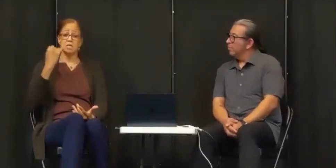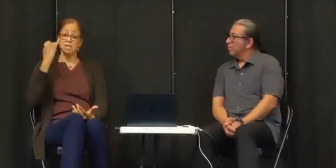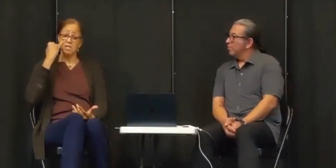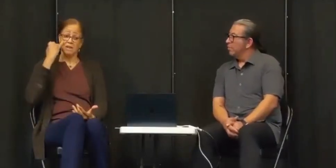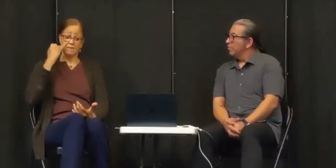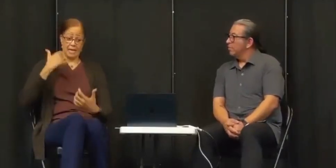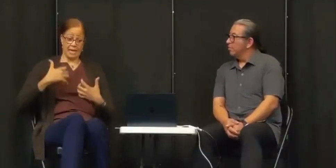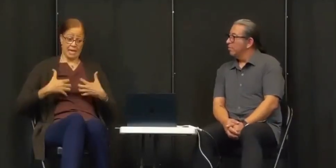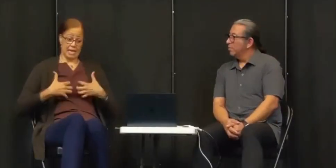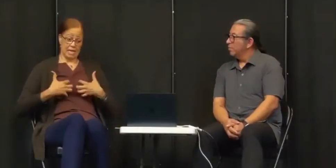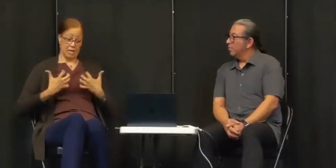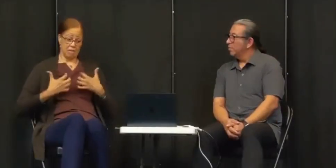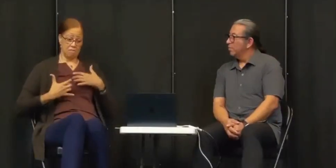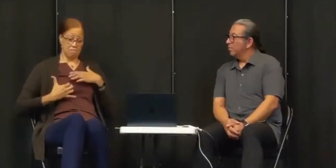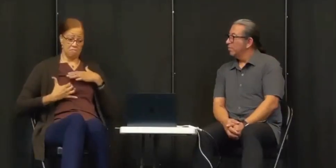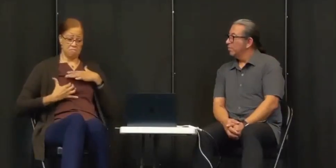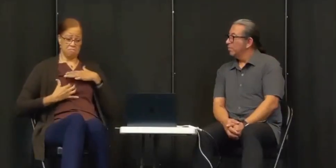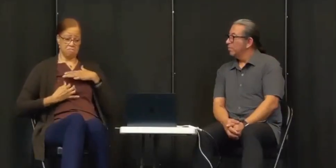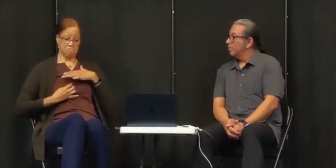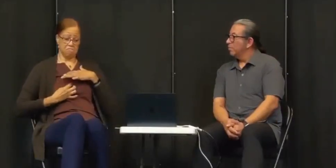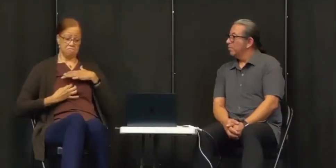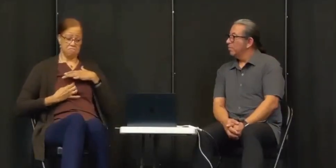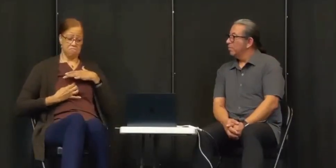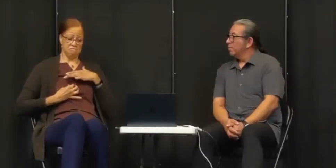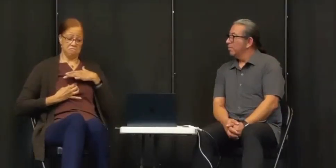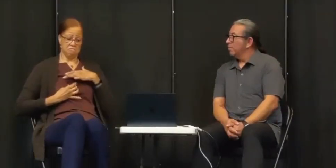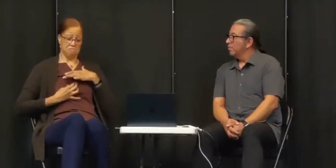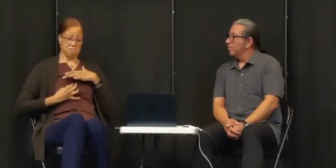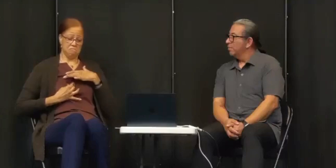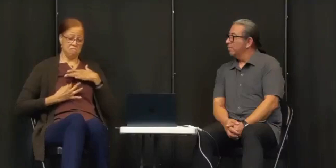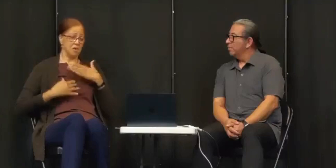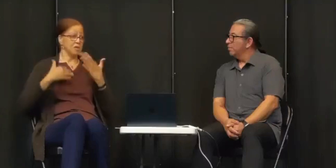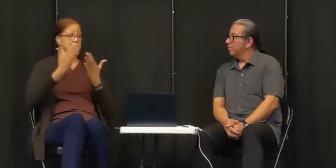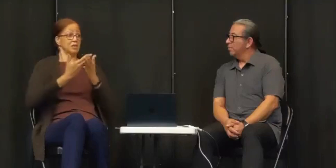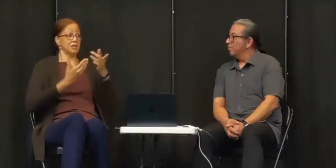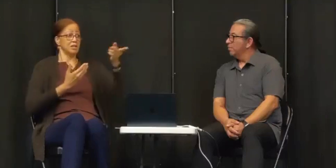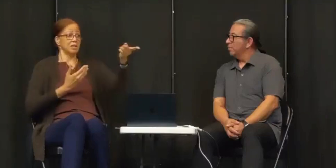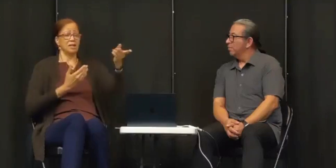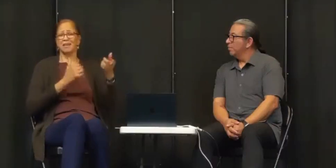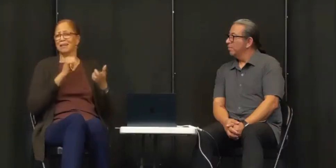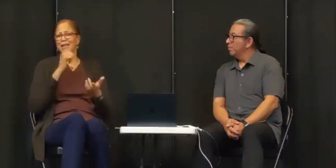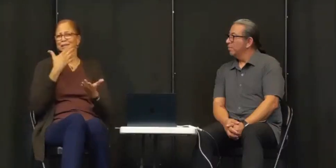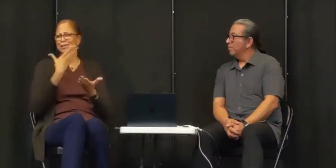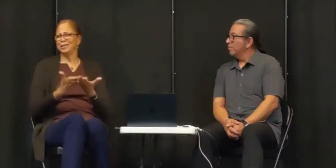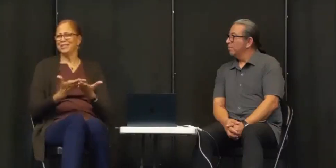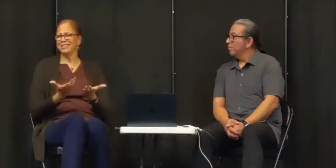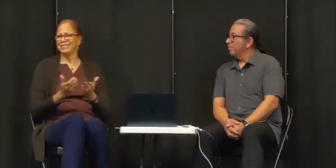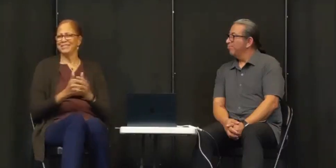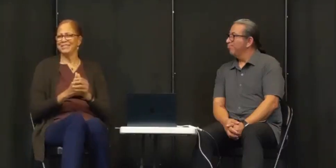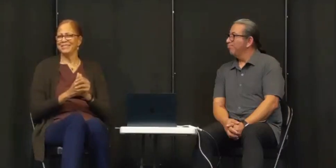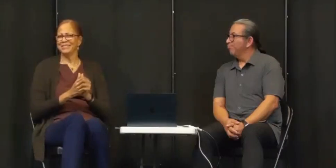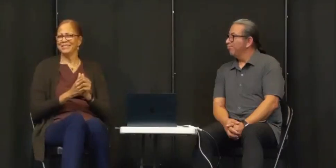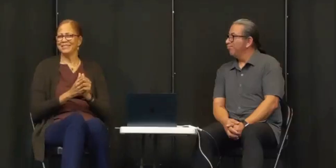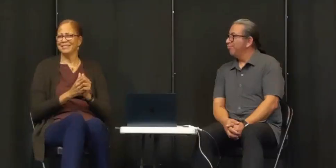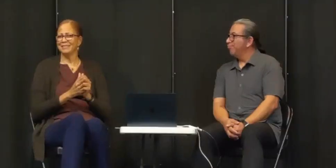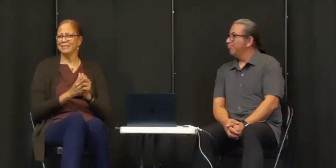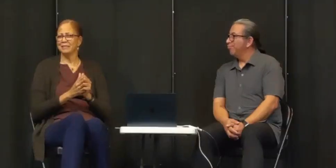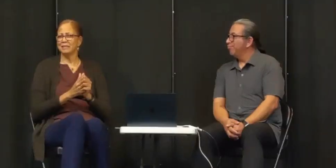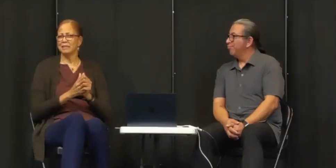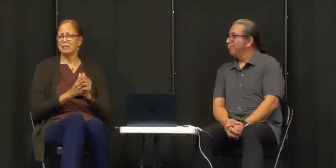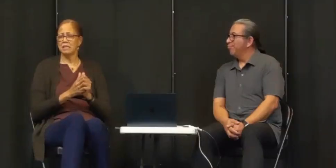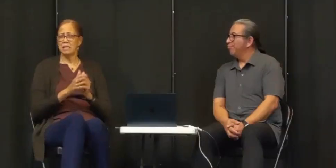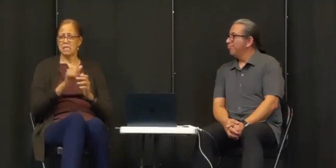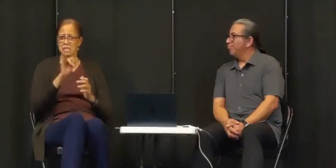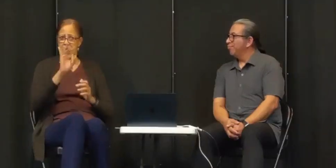depression. If you're feeling anger and that's building up, and you're holding on to that, and then you arrive at the family